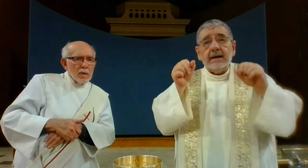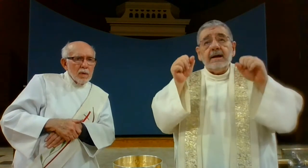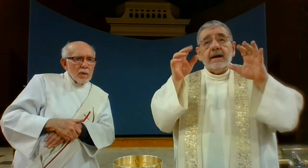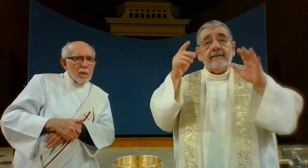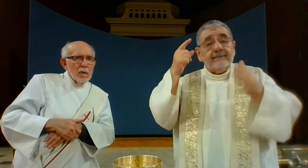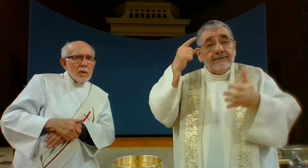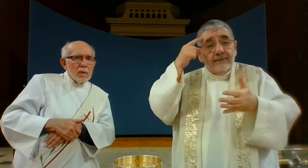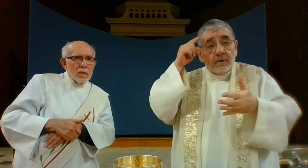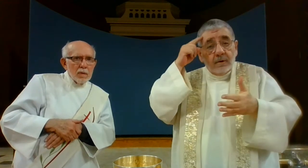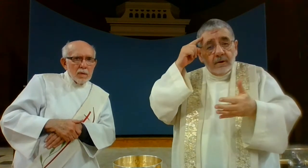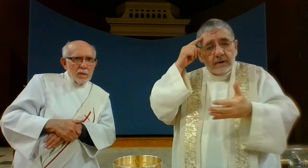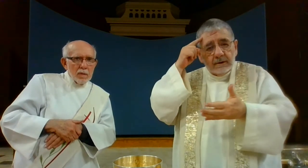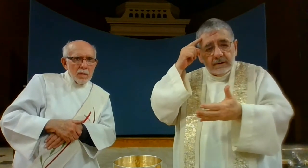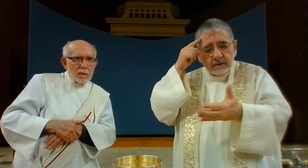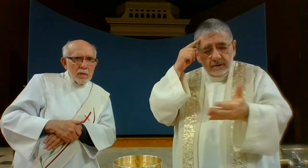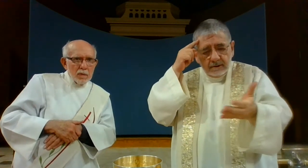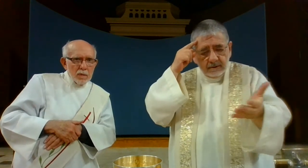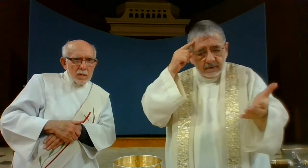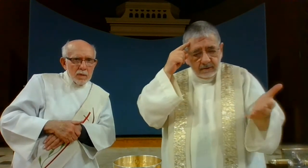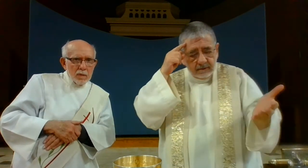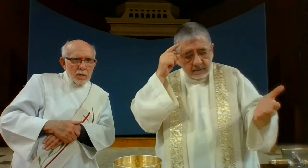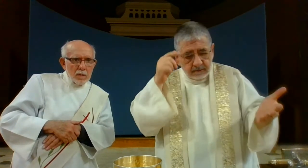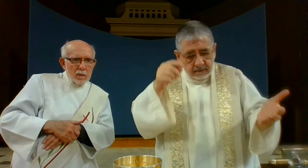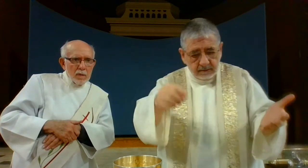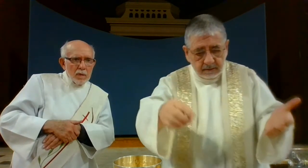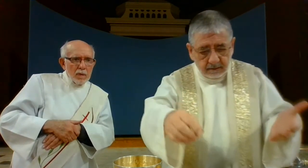will be given up for you.